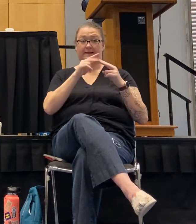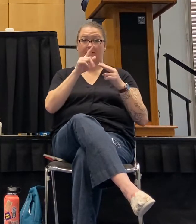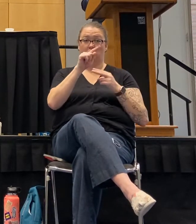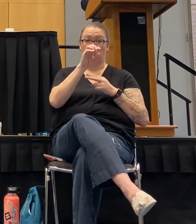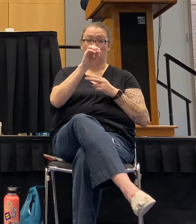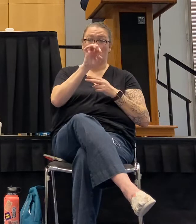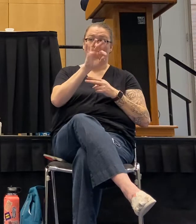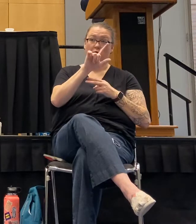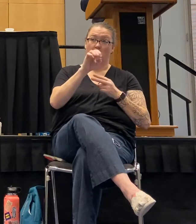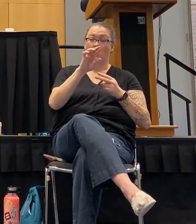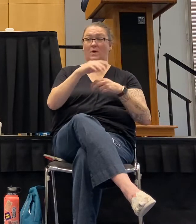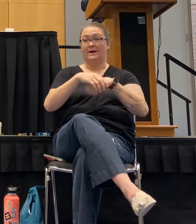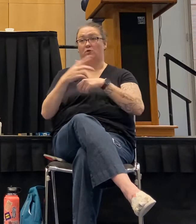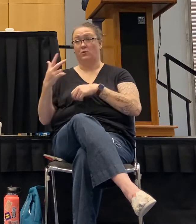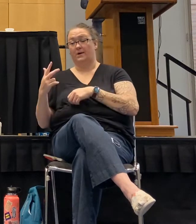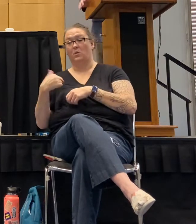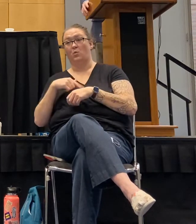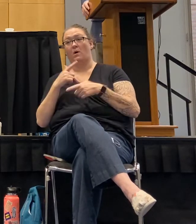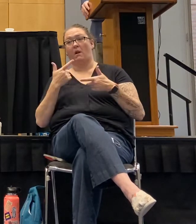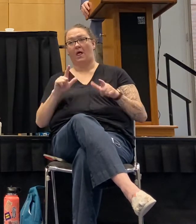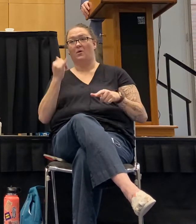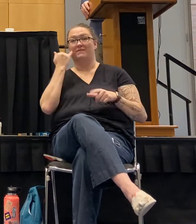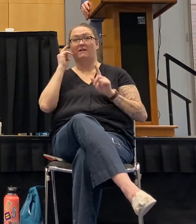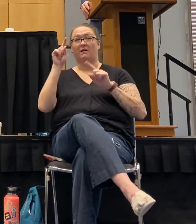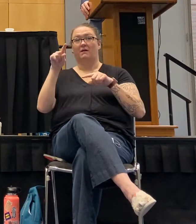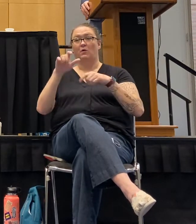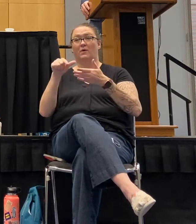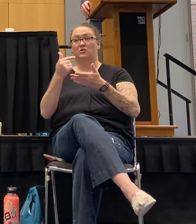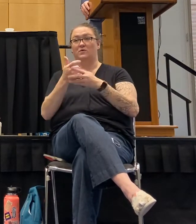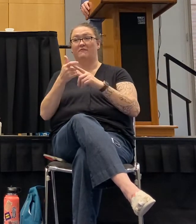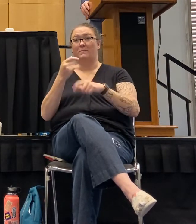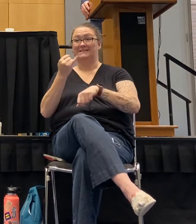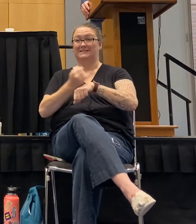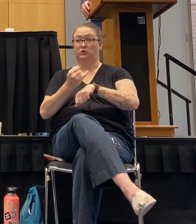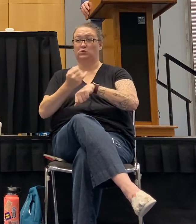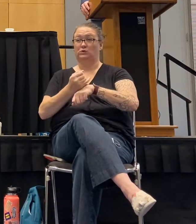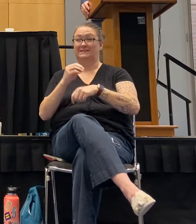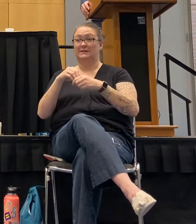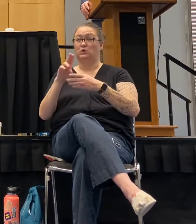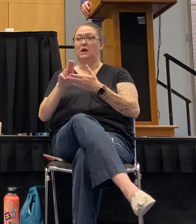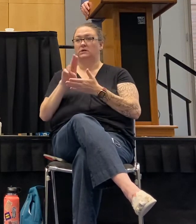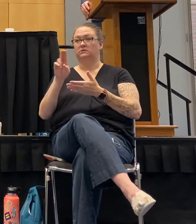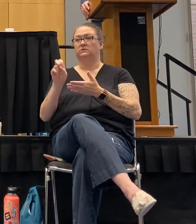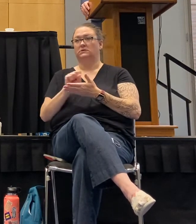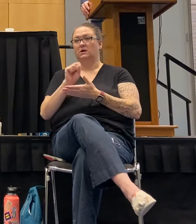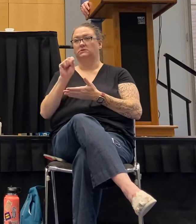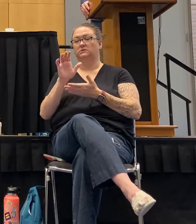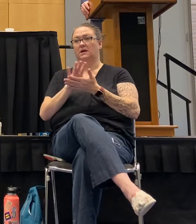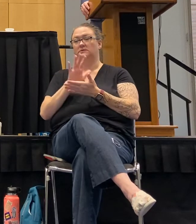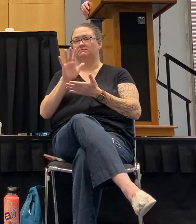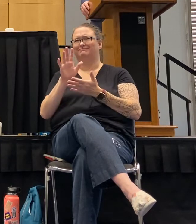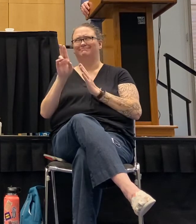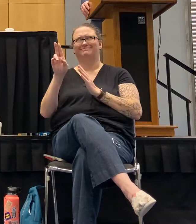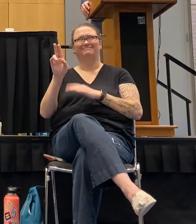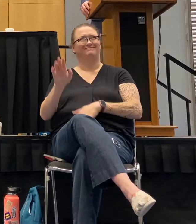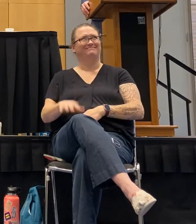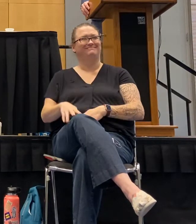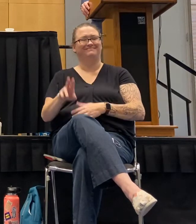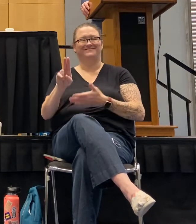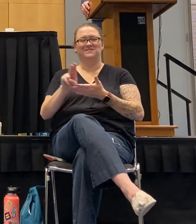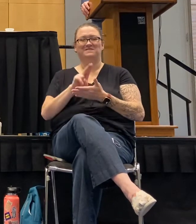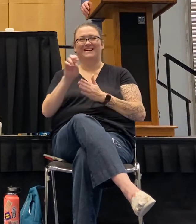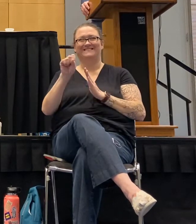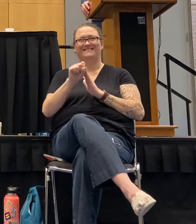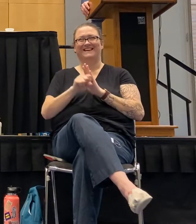English 3. We also allow if they've attended and graduated from an institution in the United States previously that was English speaking, we'll allow